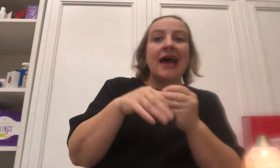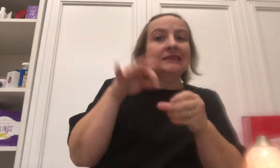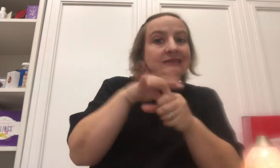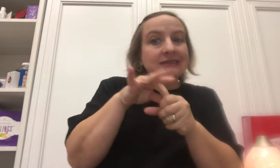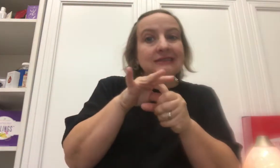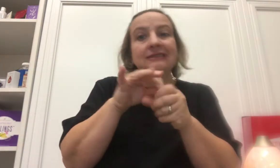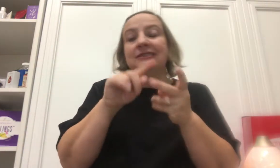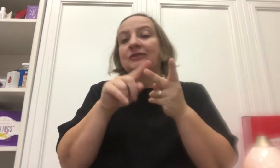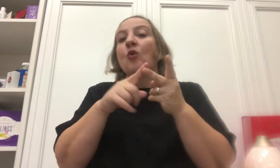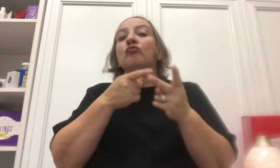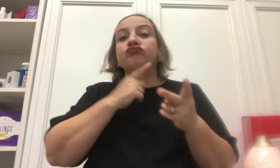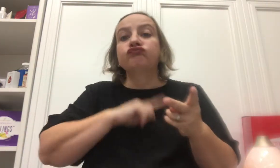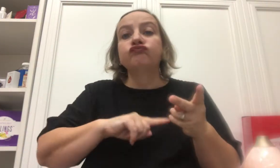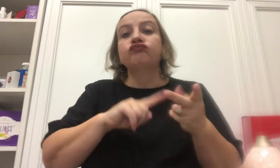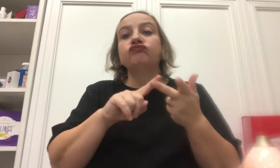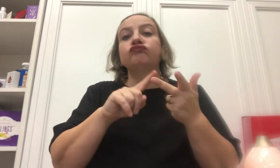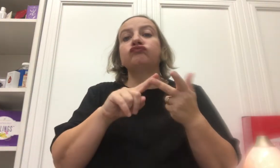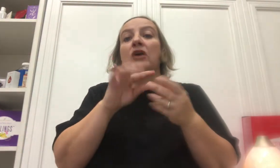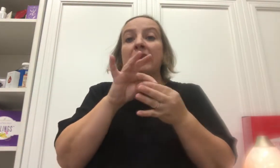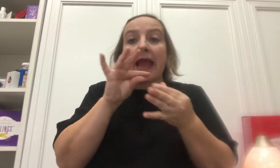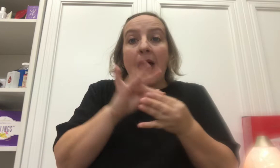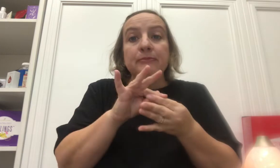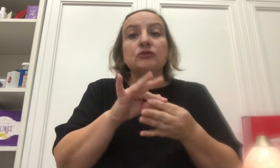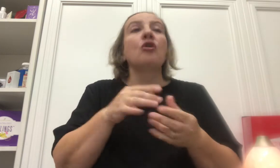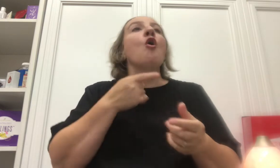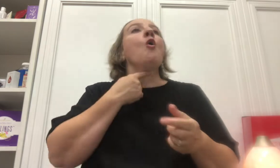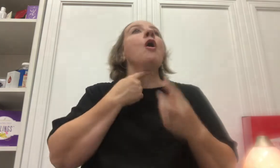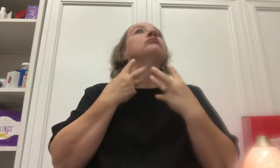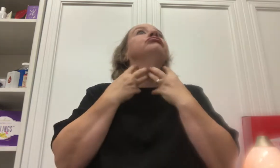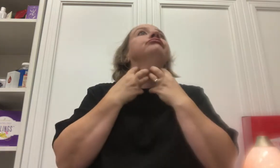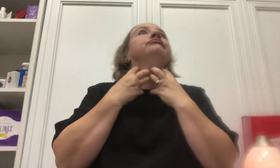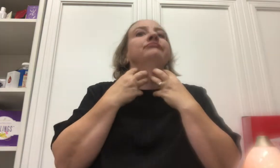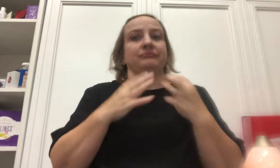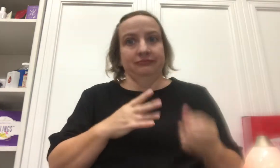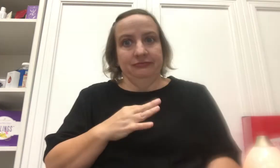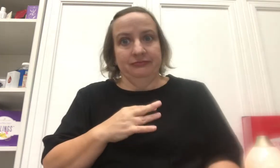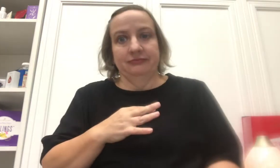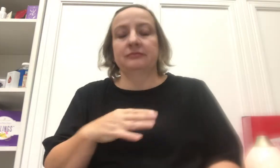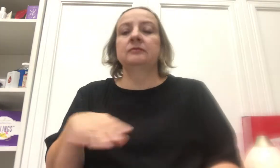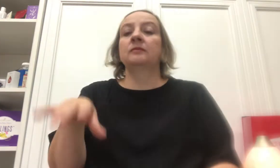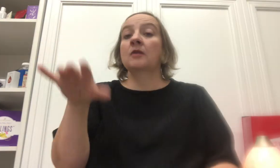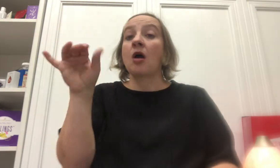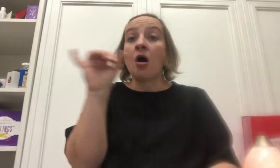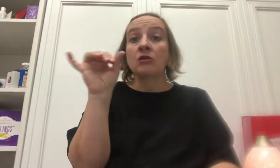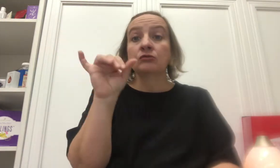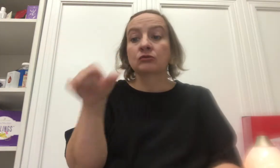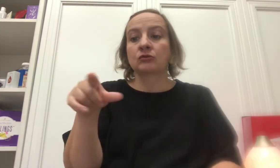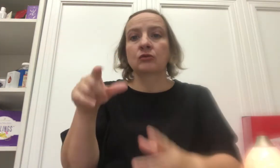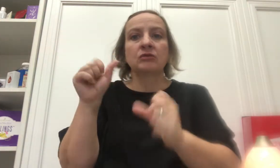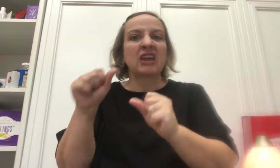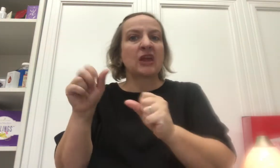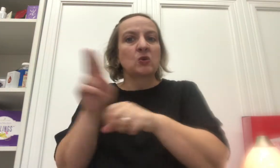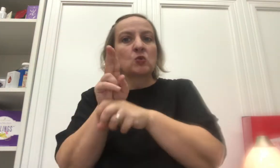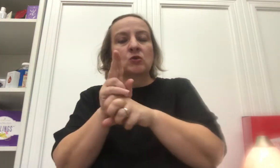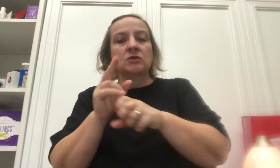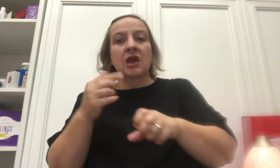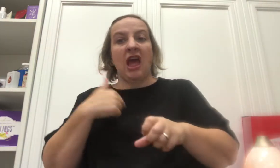Thieves also can be added to tea or water or capsules, or like I said, put it in your throat to make your throat